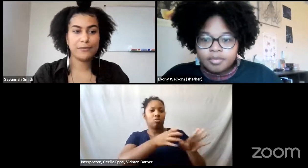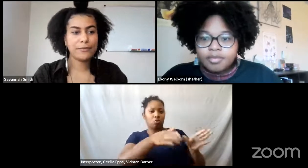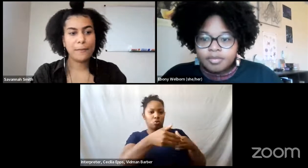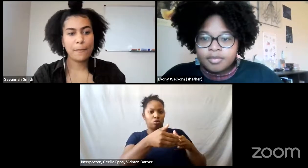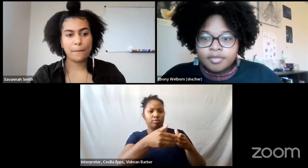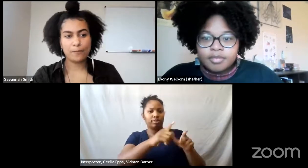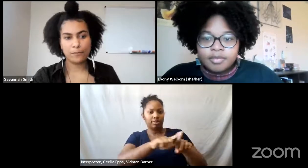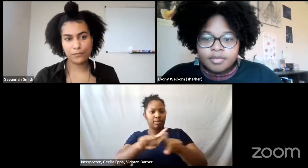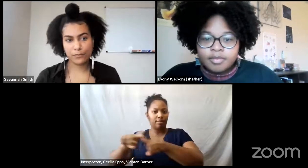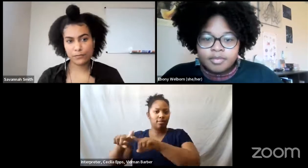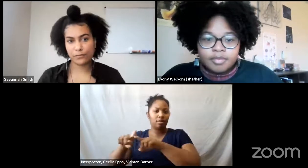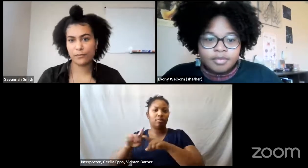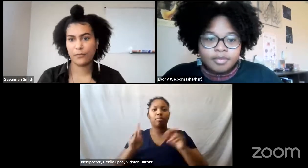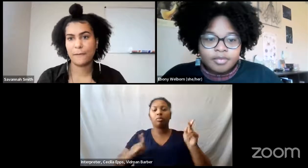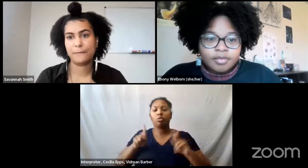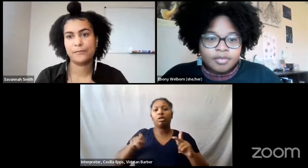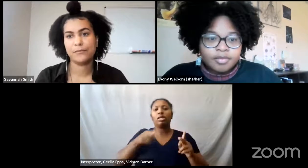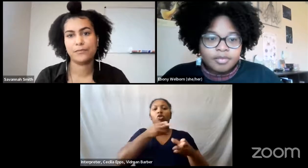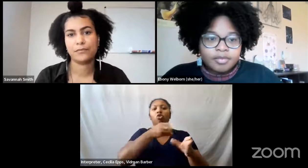Thank you.